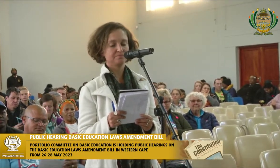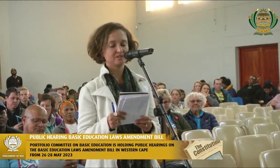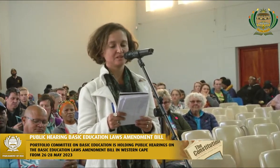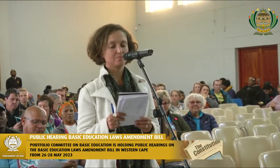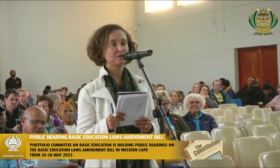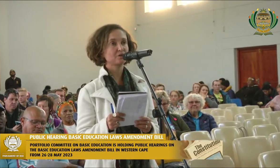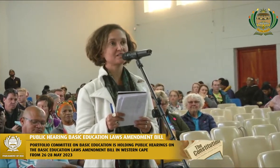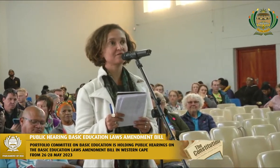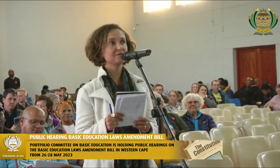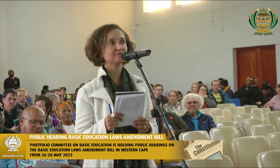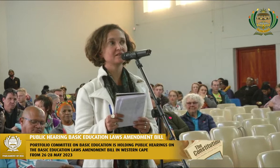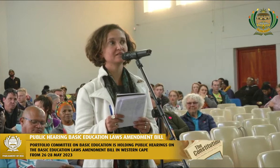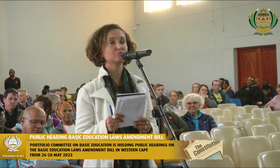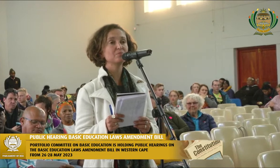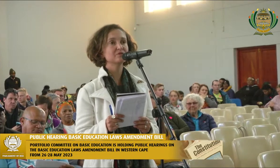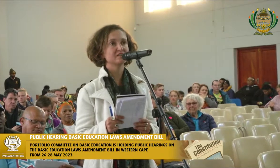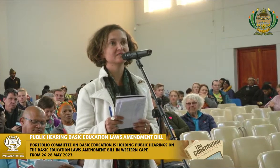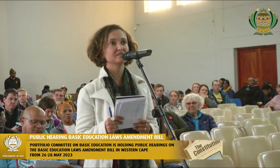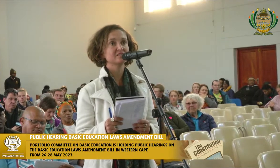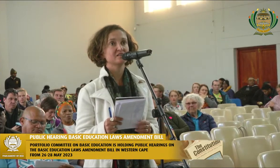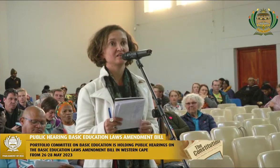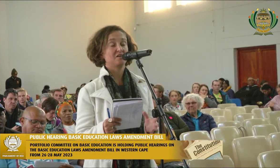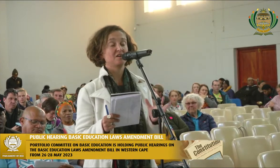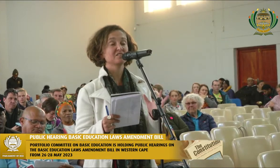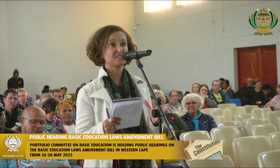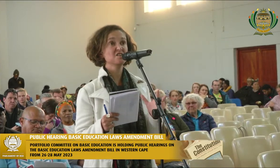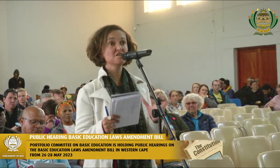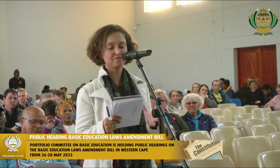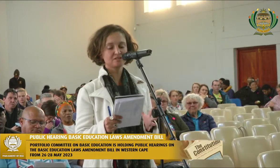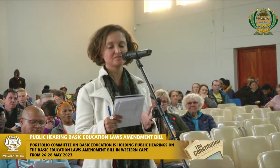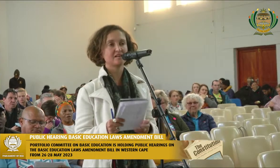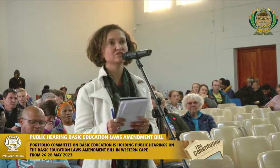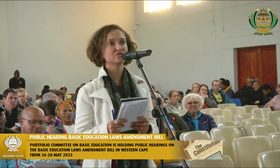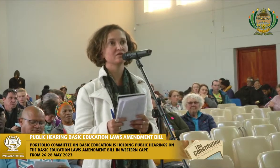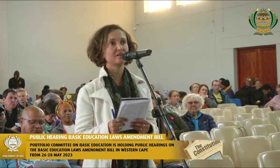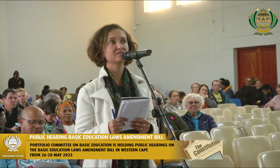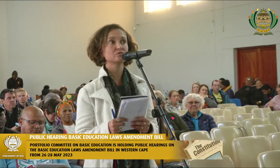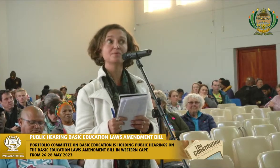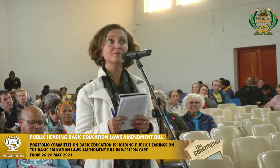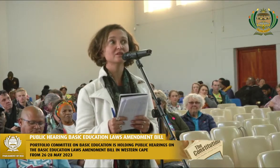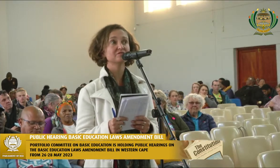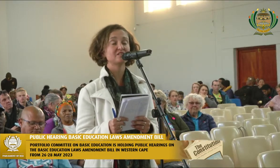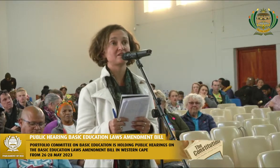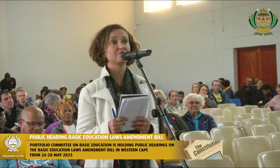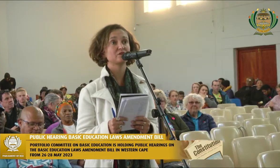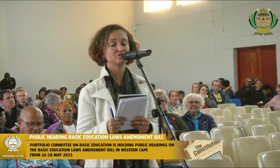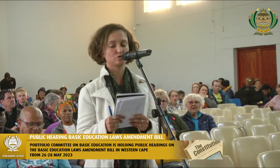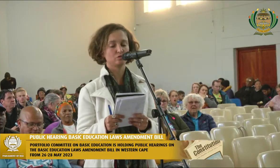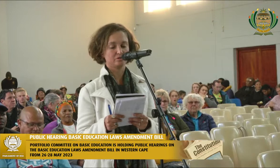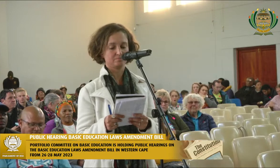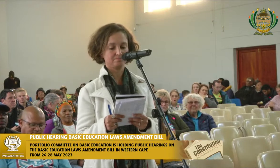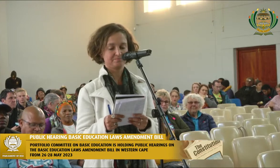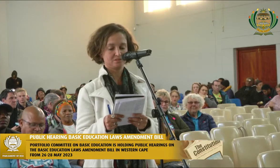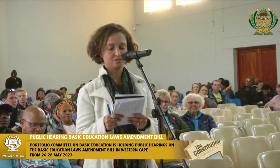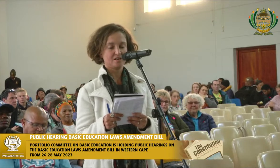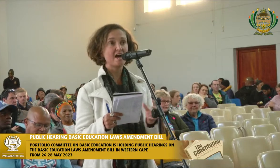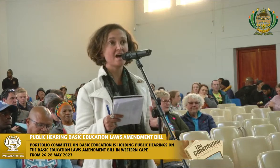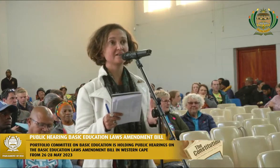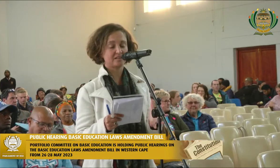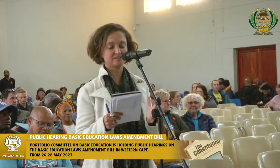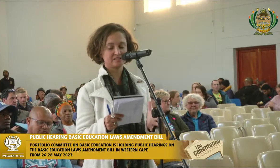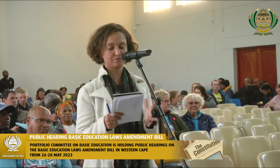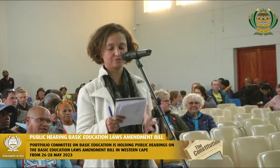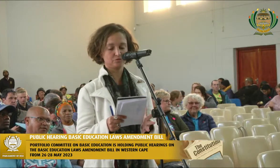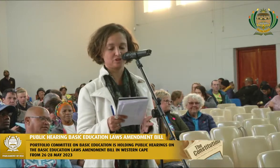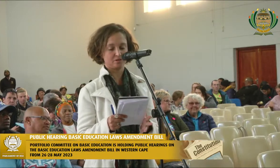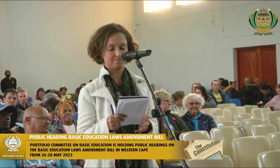Bill because I think that it represents a significant danger against the Republic of South Africa's children